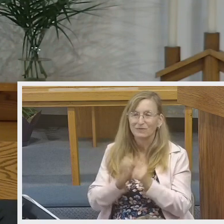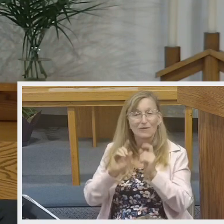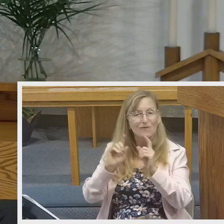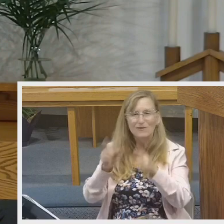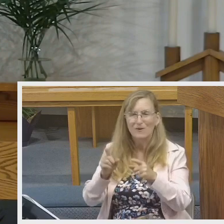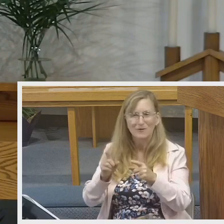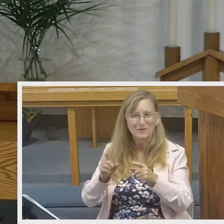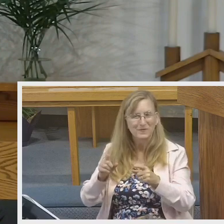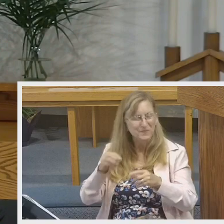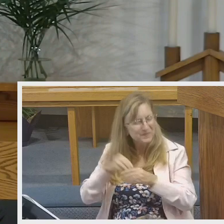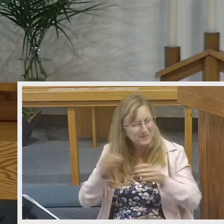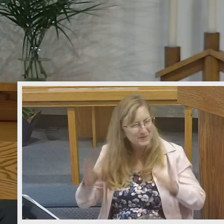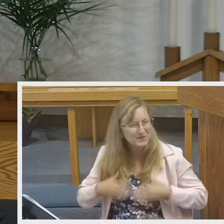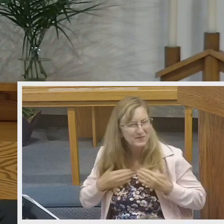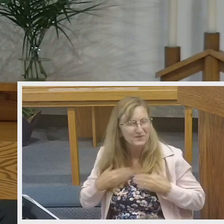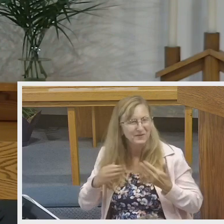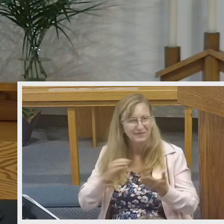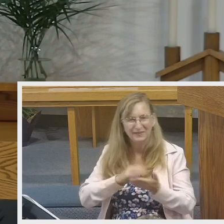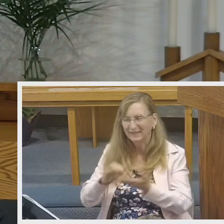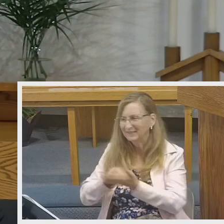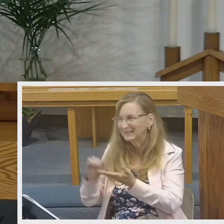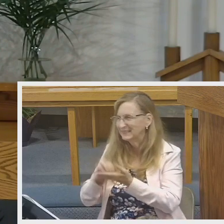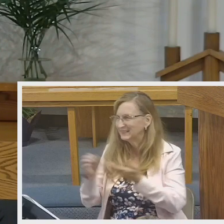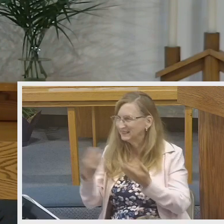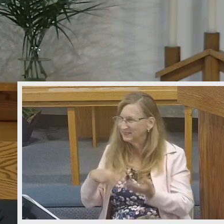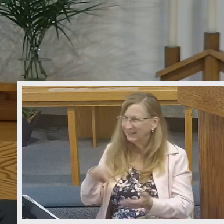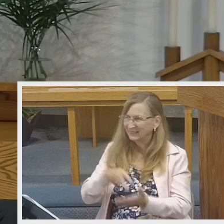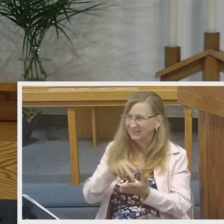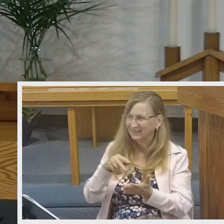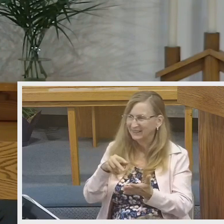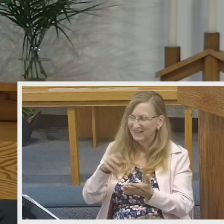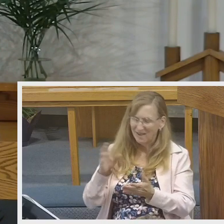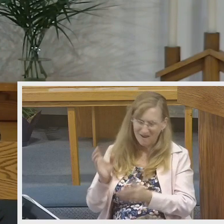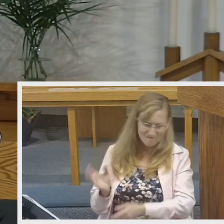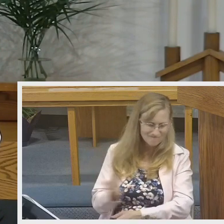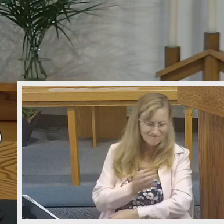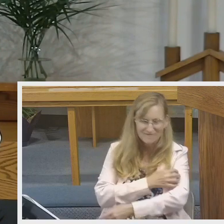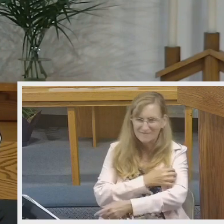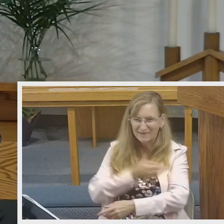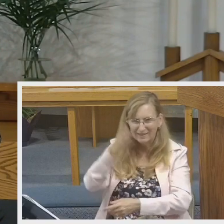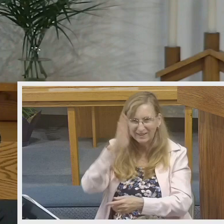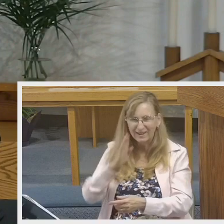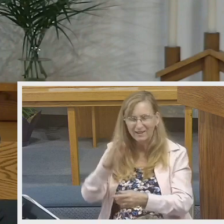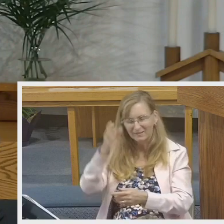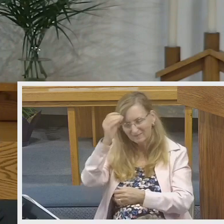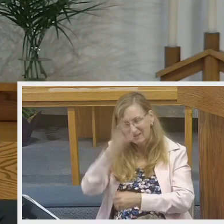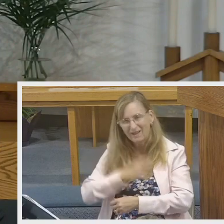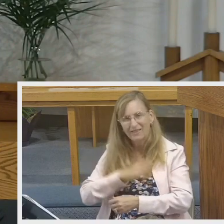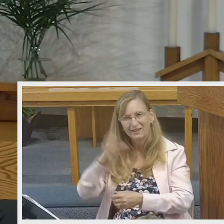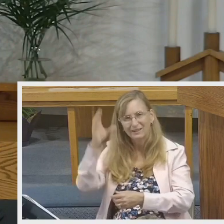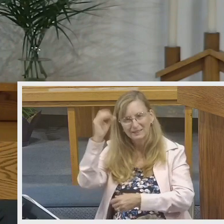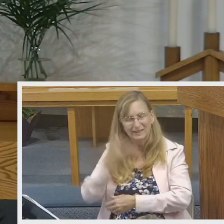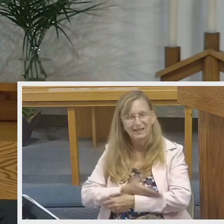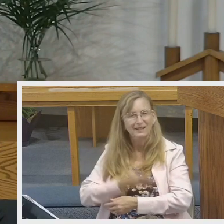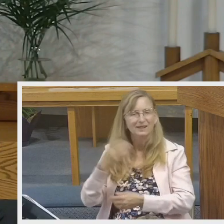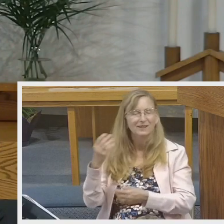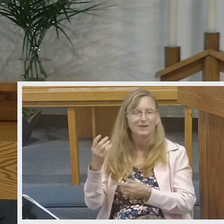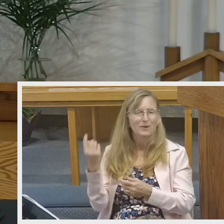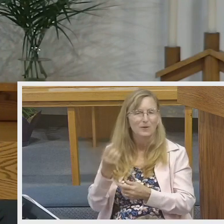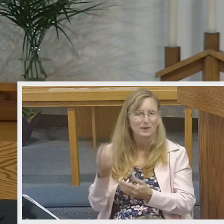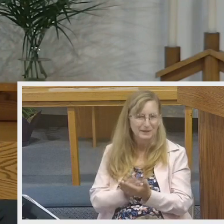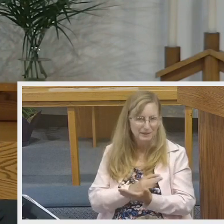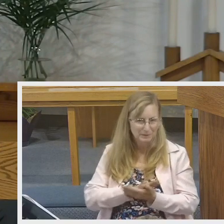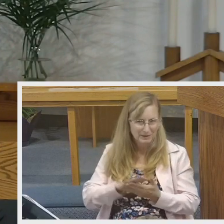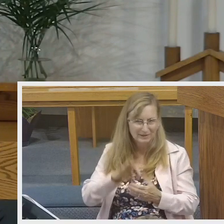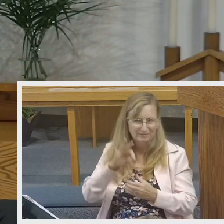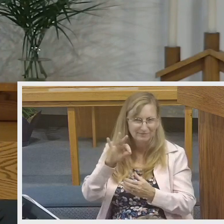in the joy of forgiveness and the resurrection. The Almighty God, the Father, the Son, and the Holy Spirit, bless and